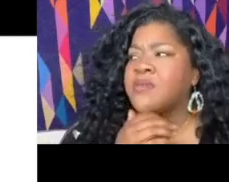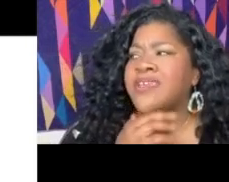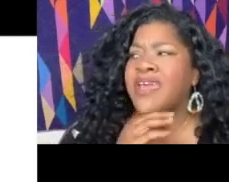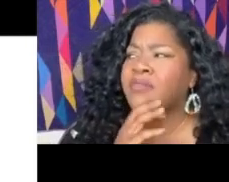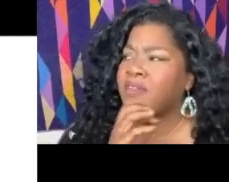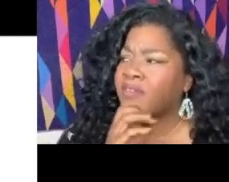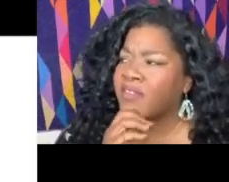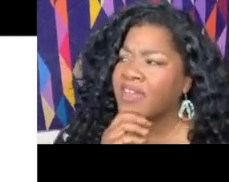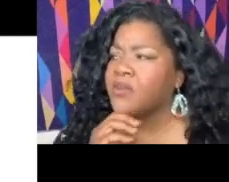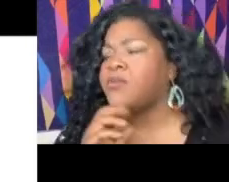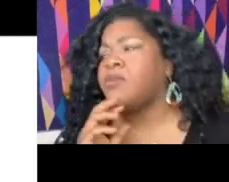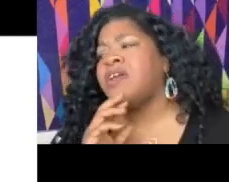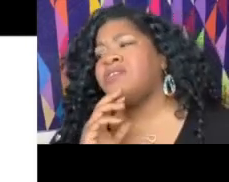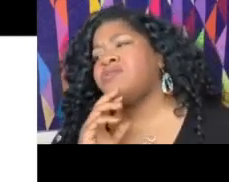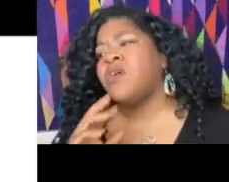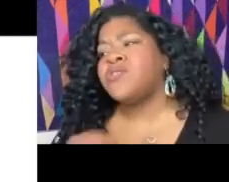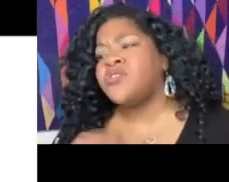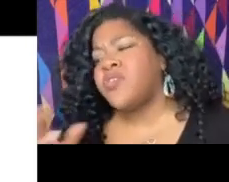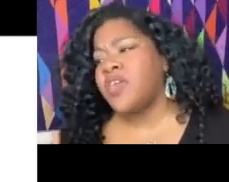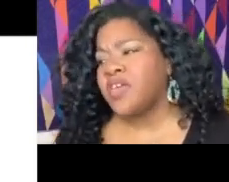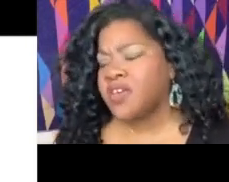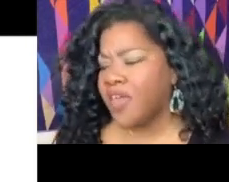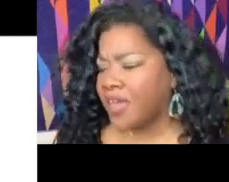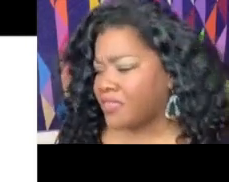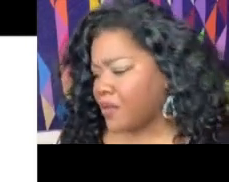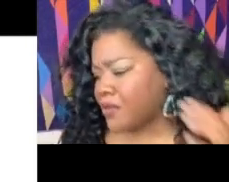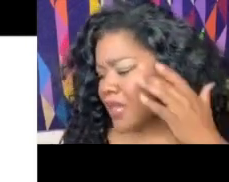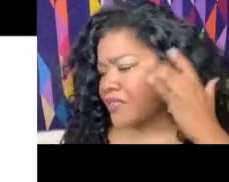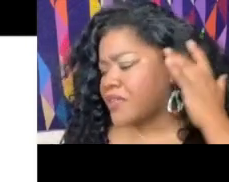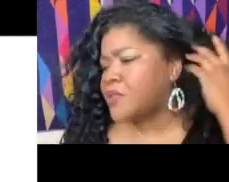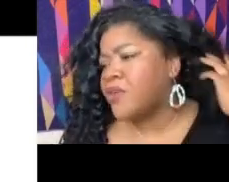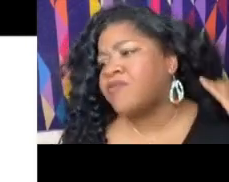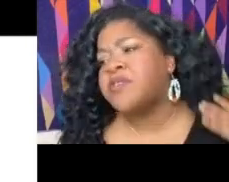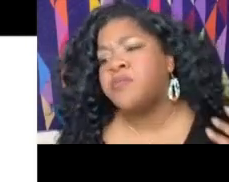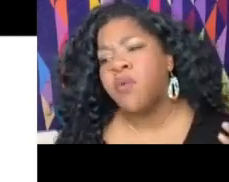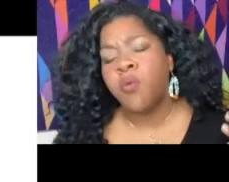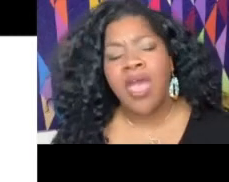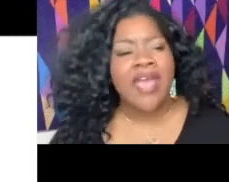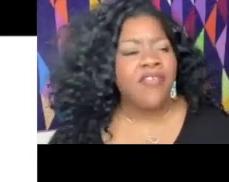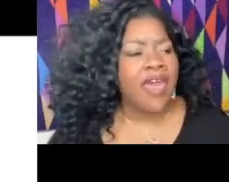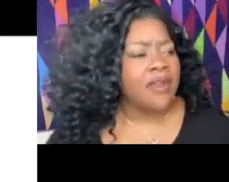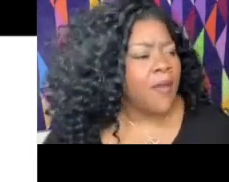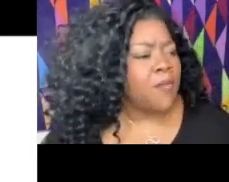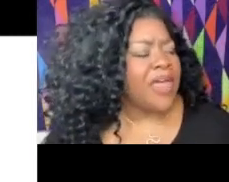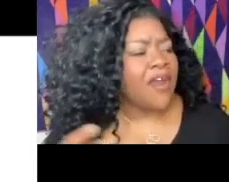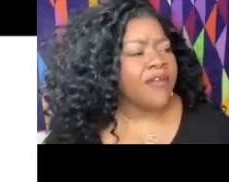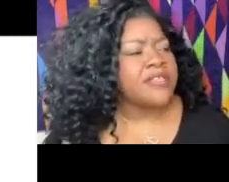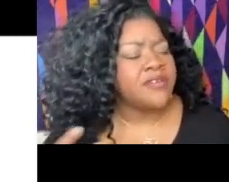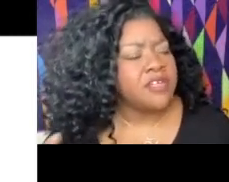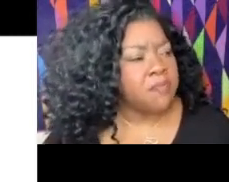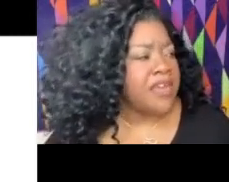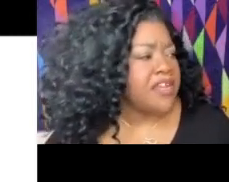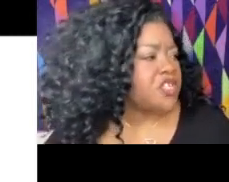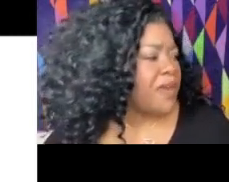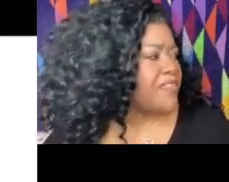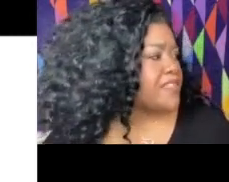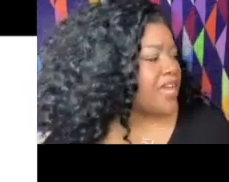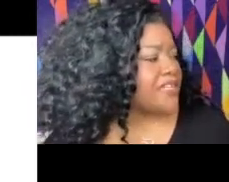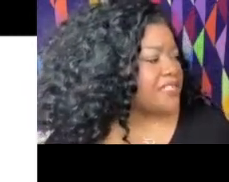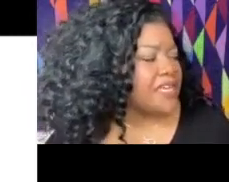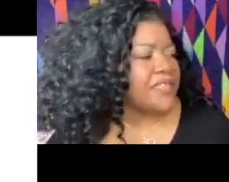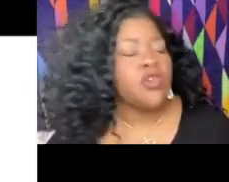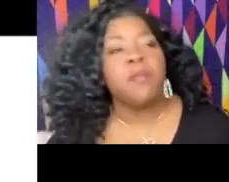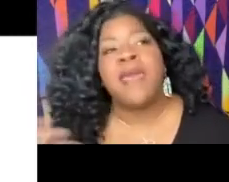ask me next week, like, they're like, don't you think that there's like this sort of way that Black artists are diminished by